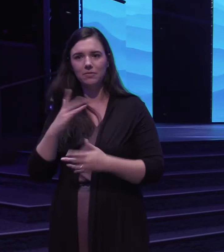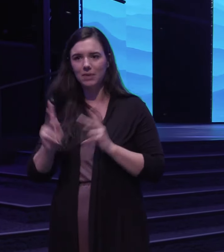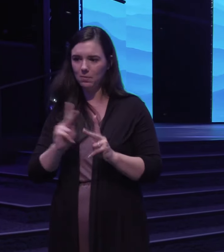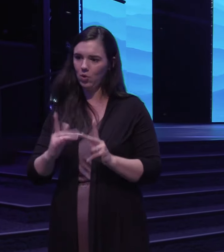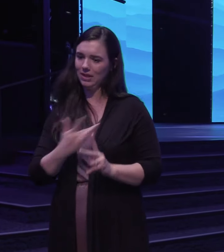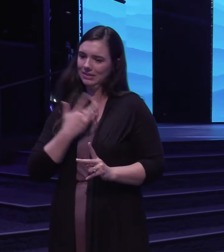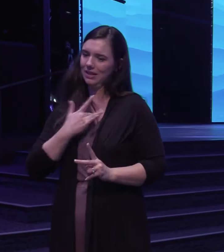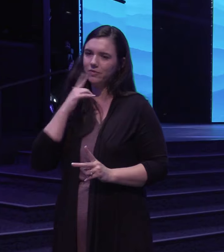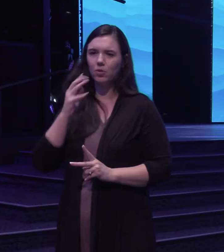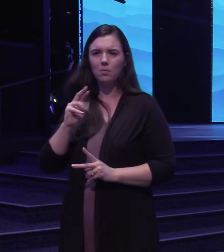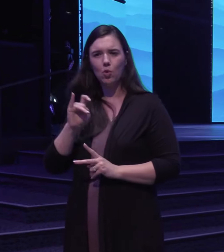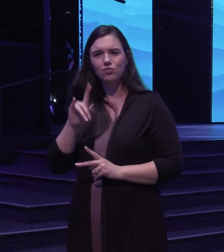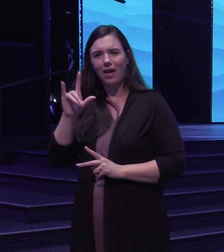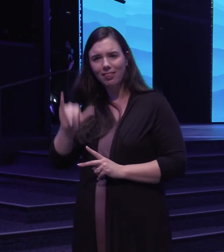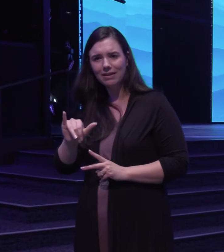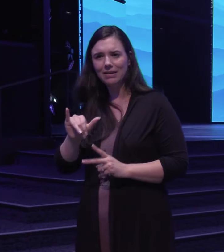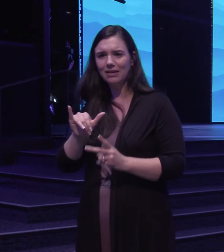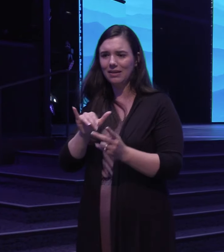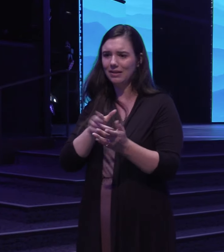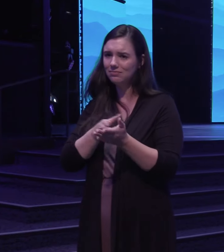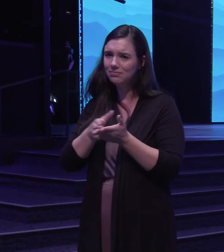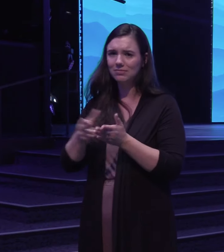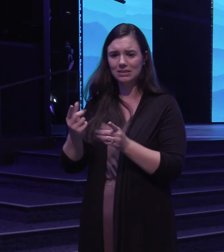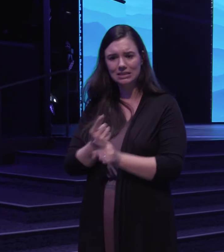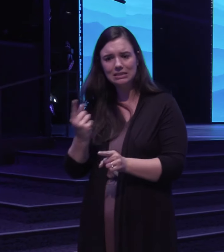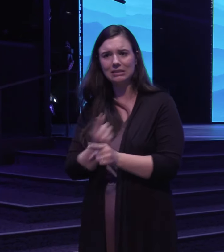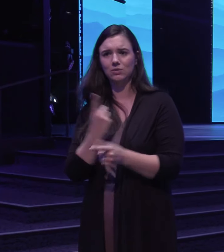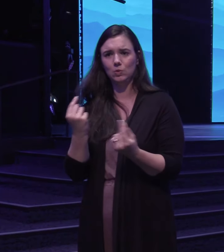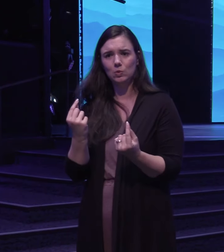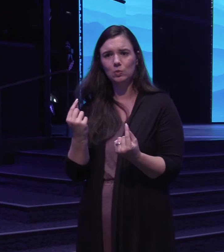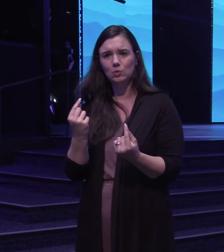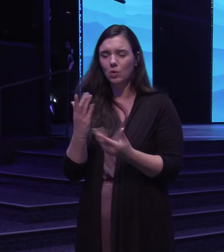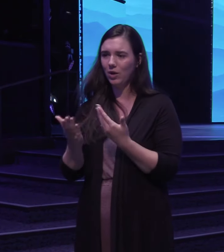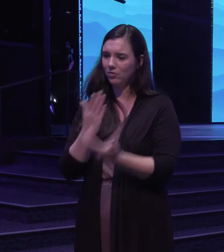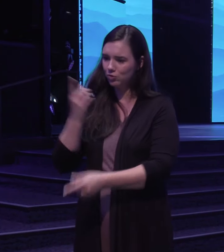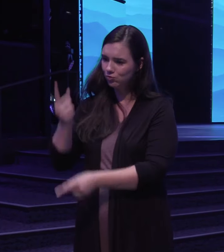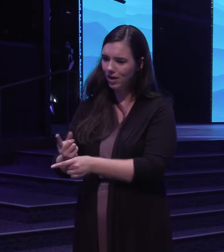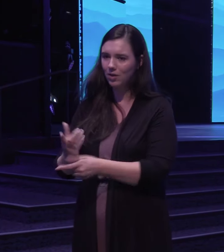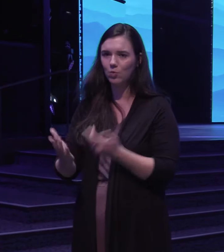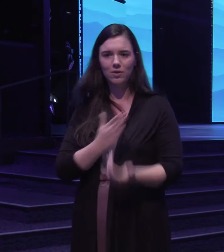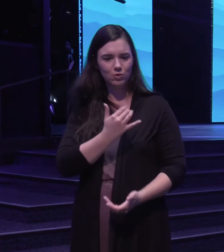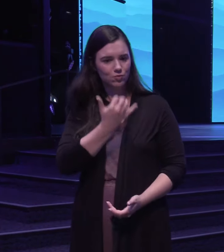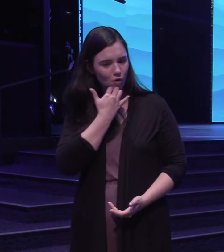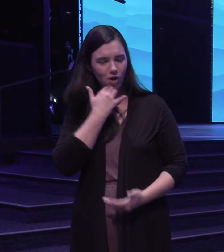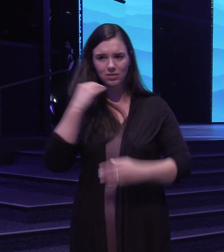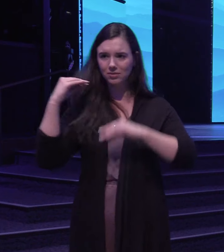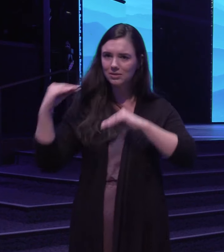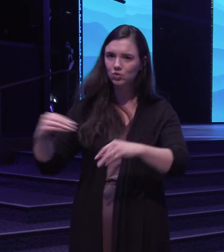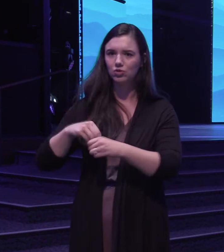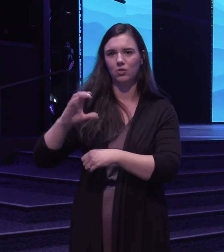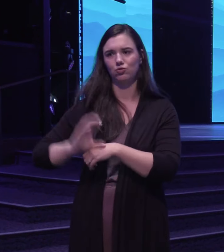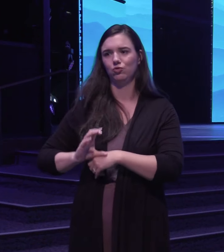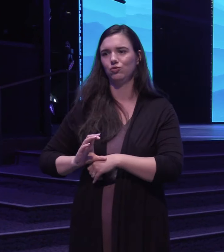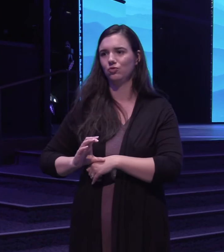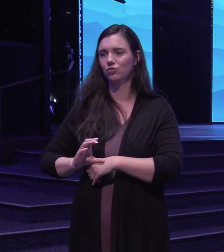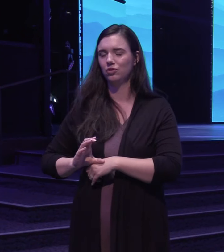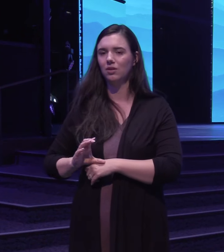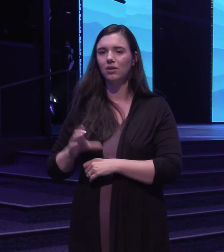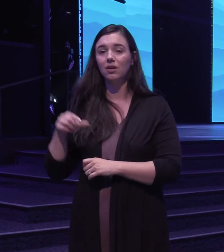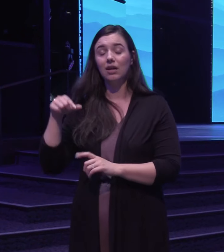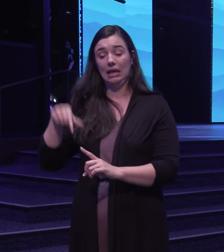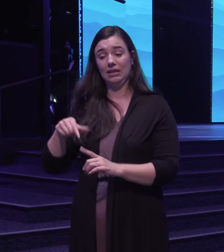of morality, of decency, of what is right and what is wrong. And